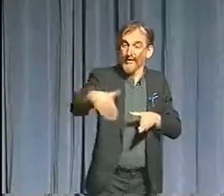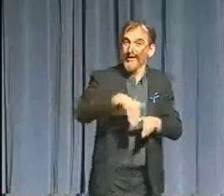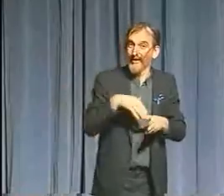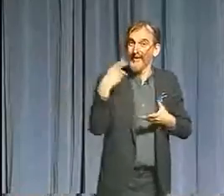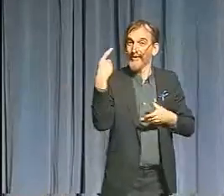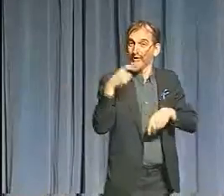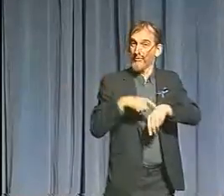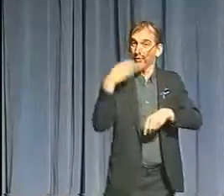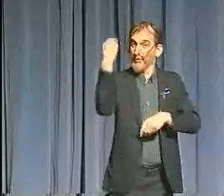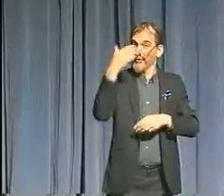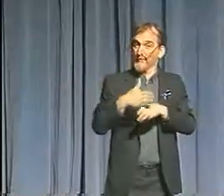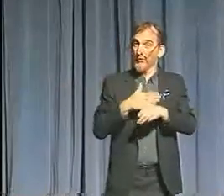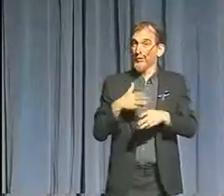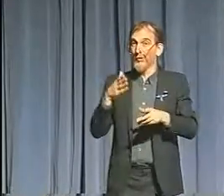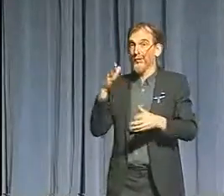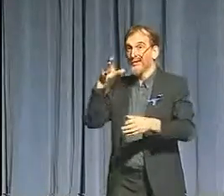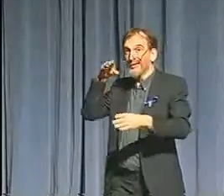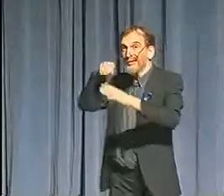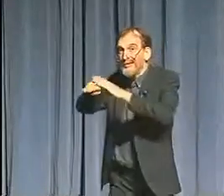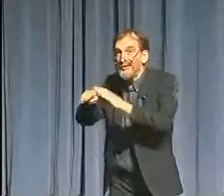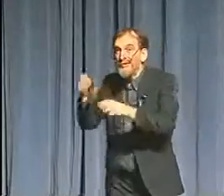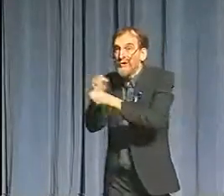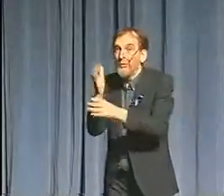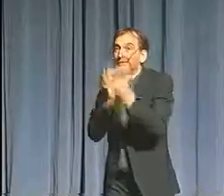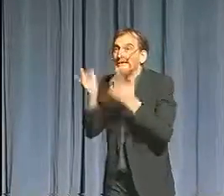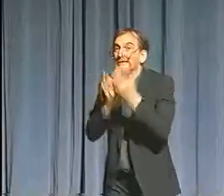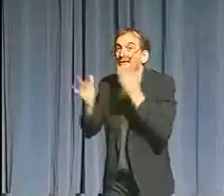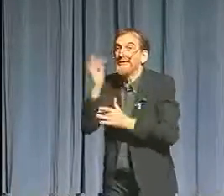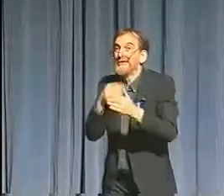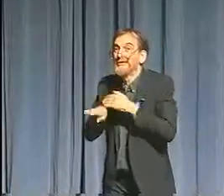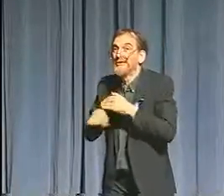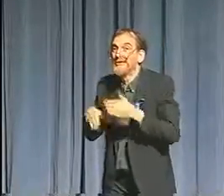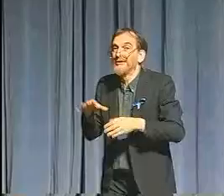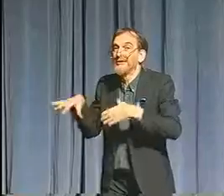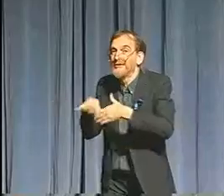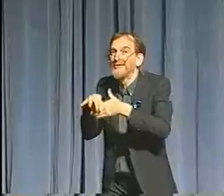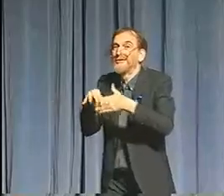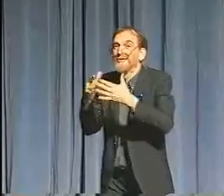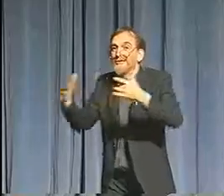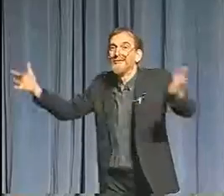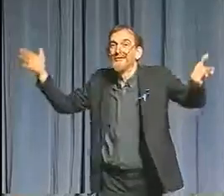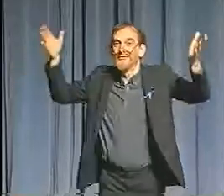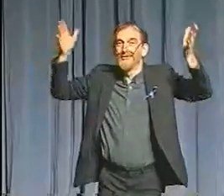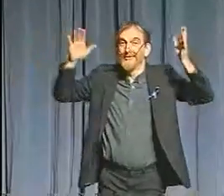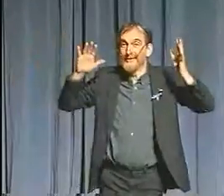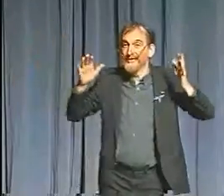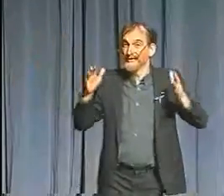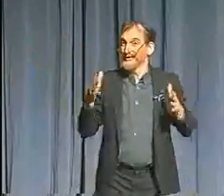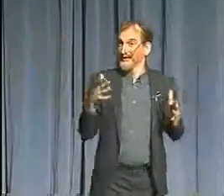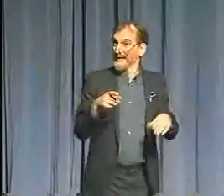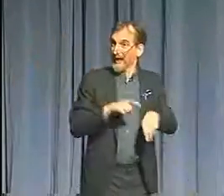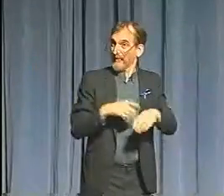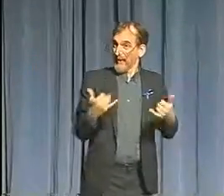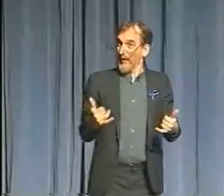future. So we need to take time to think before we begin our struggles so that we